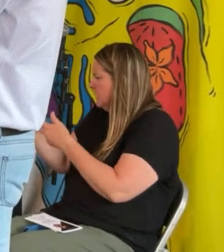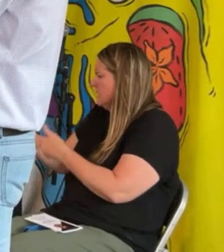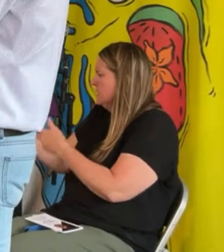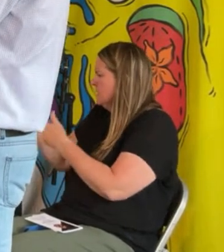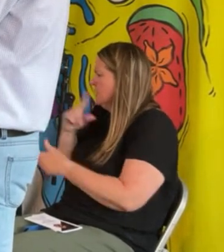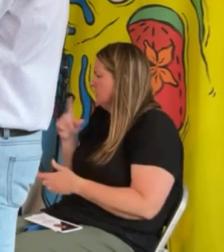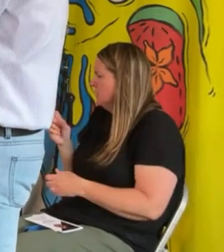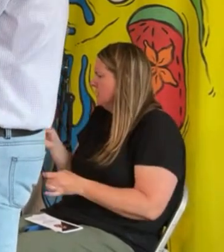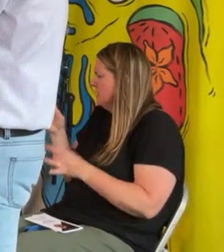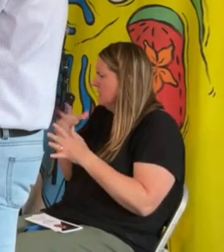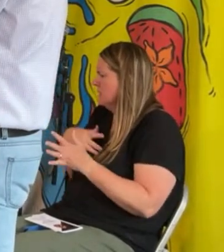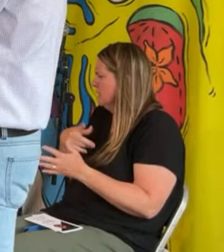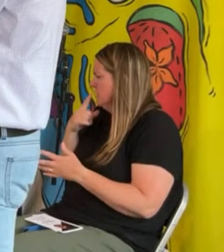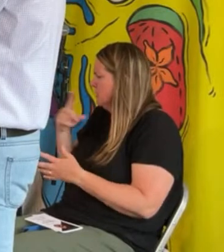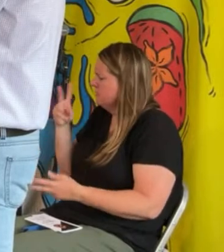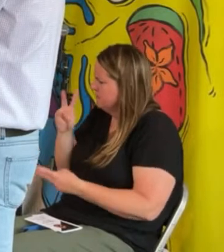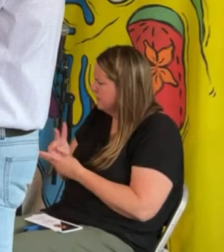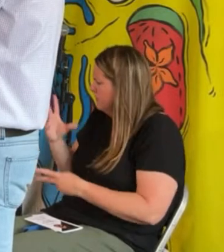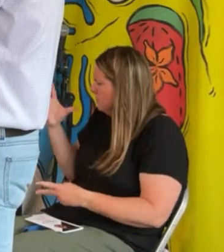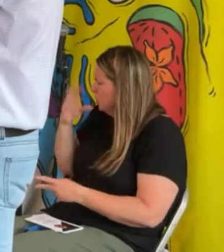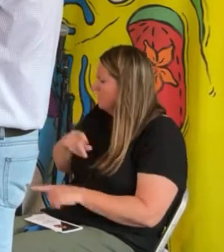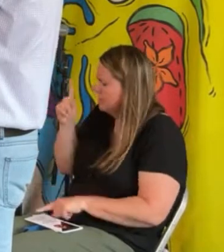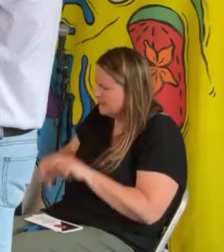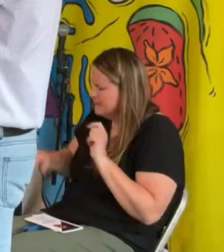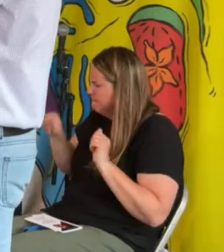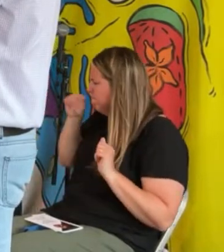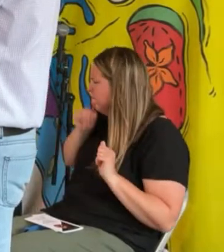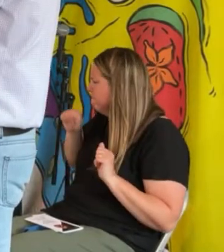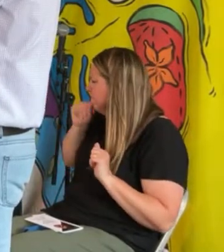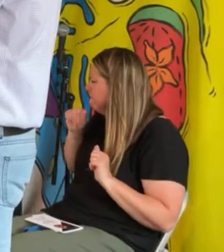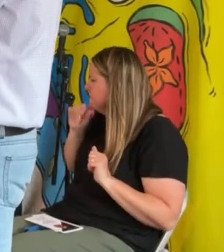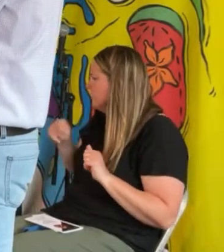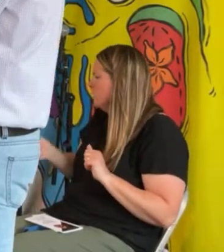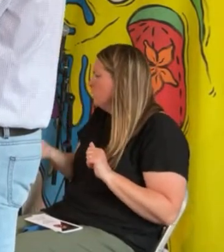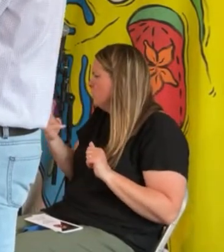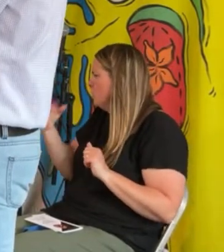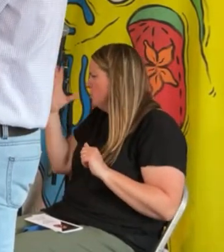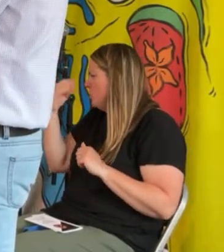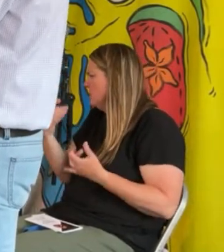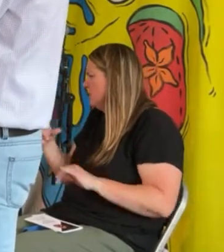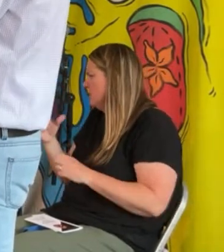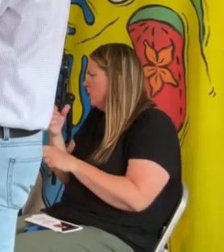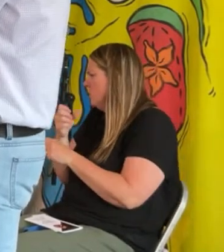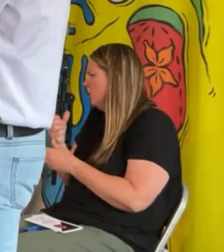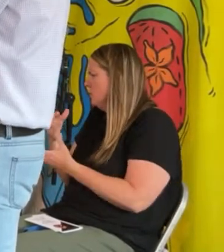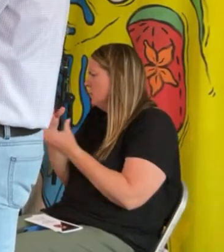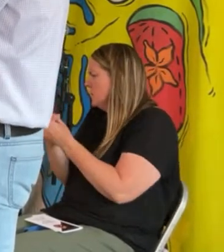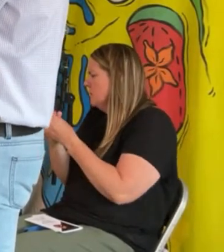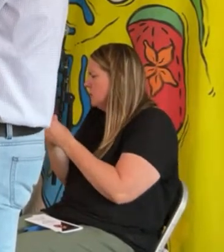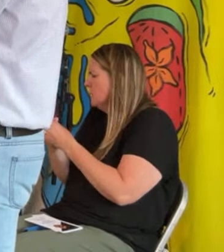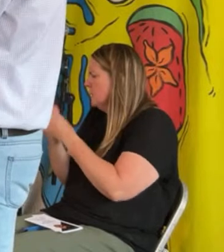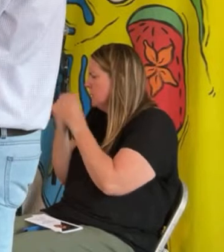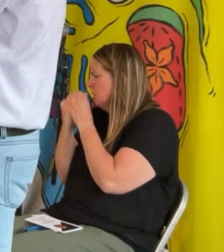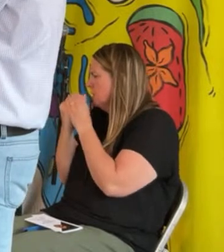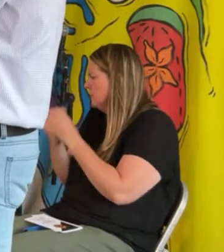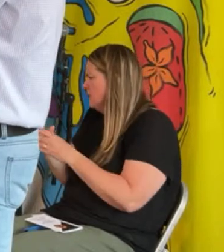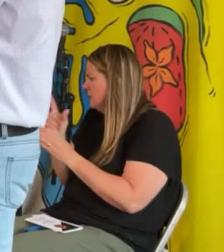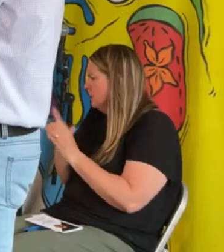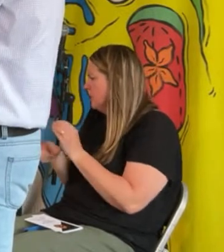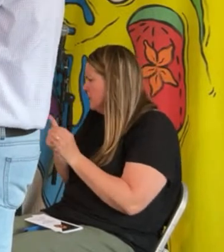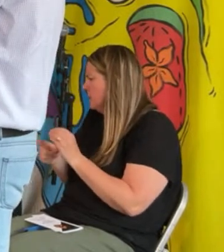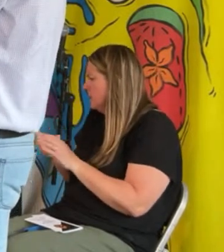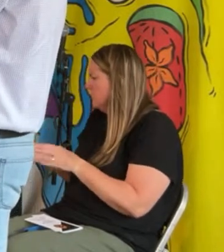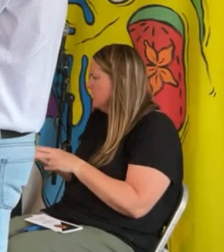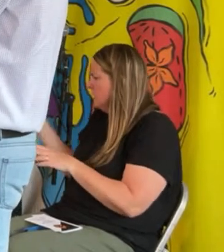stand it. Two boys still holding tomato sandwiches, hopping at trolleys light. Soldiers staring at